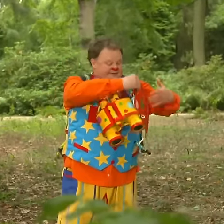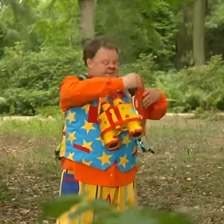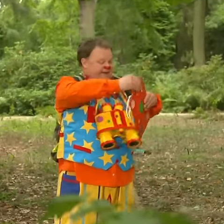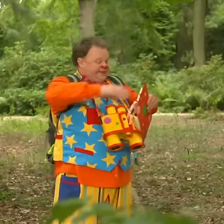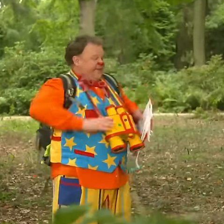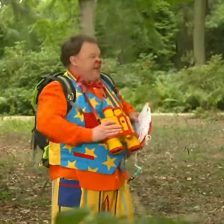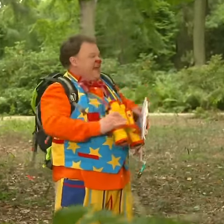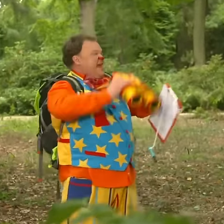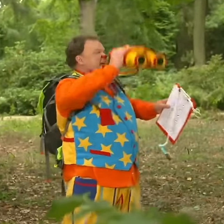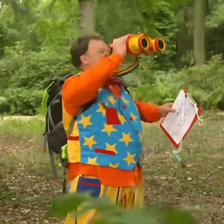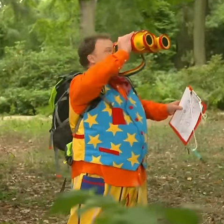Right.